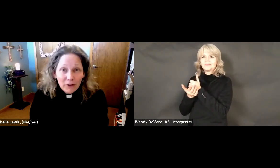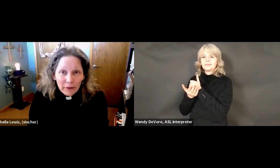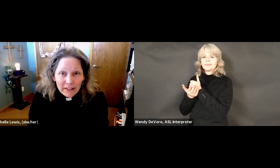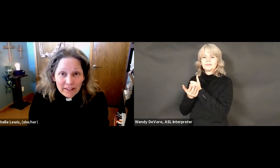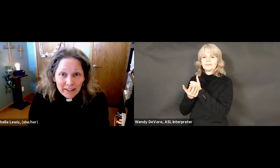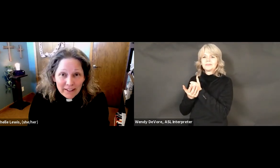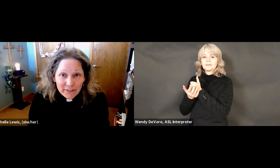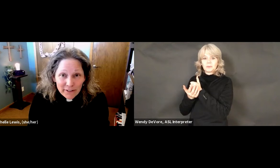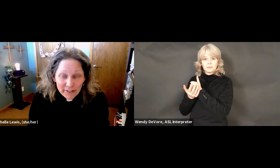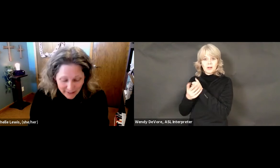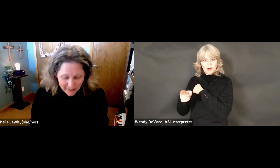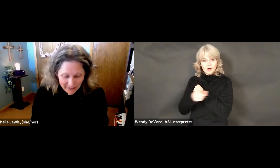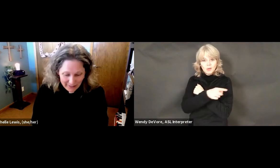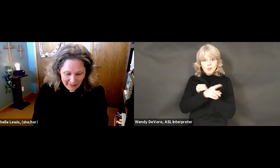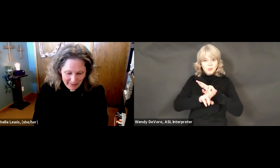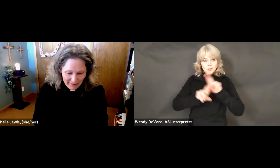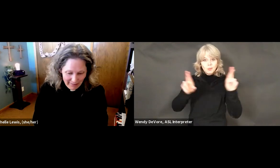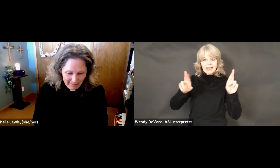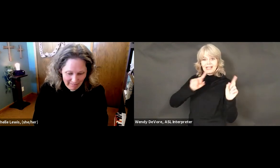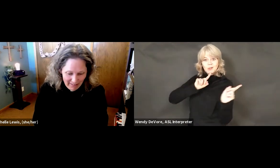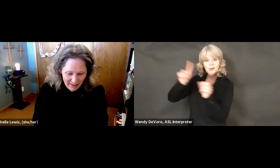Are you ready to answer?